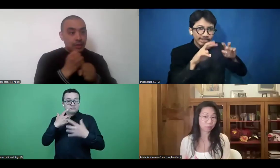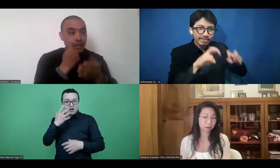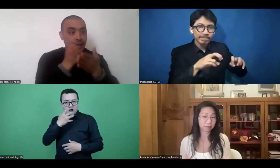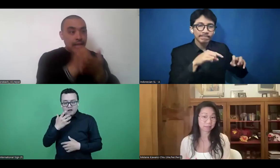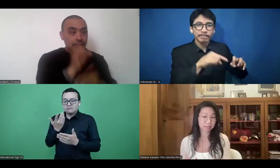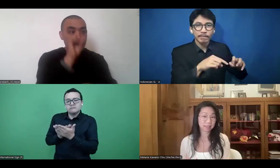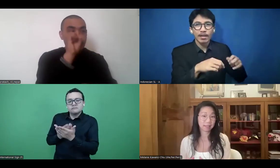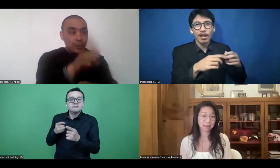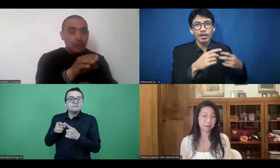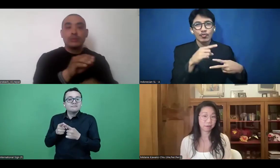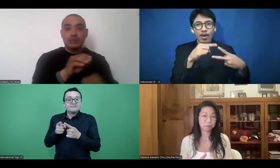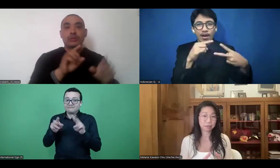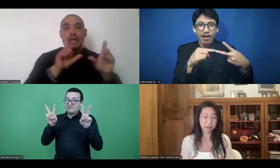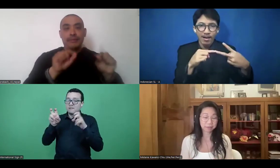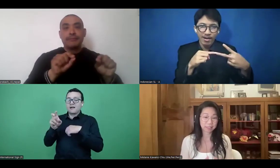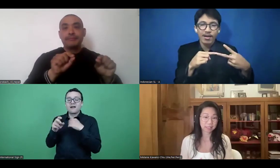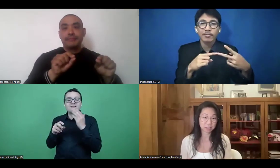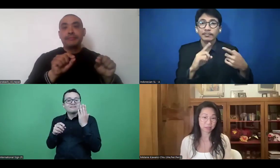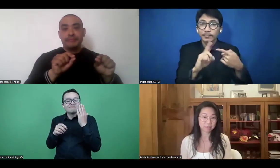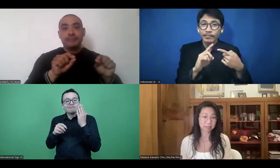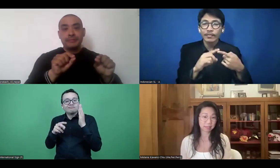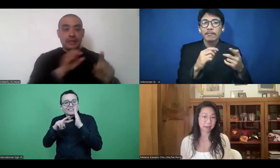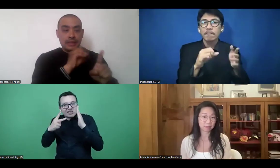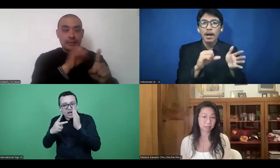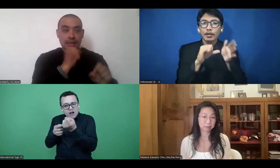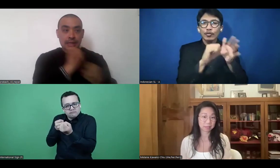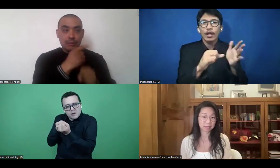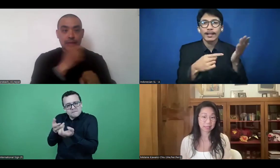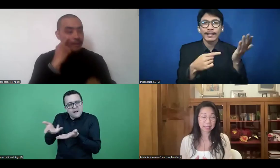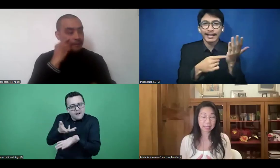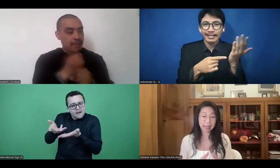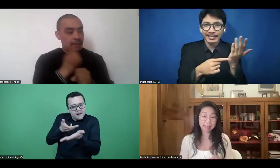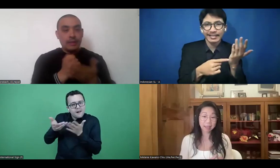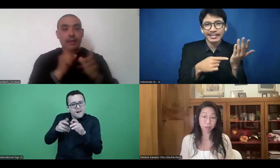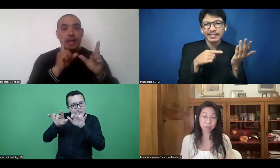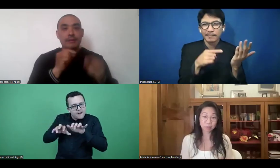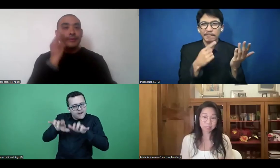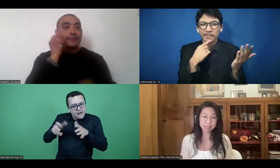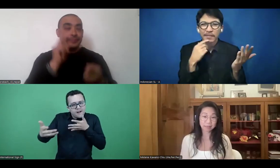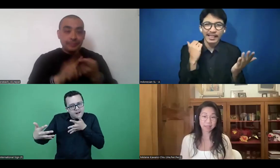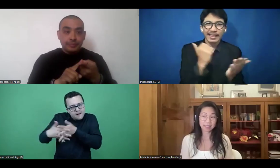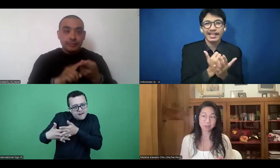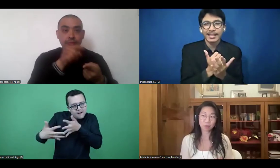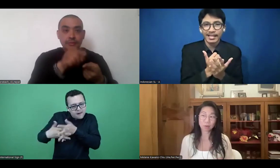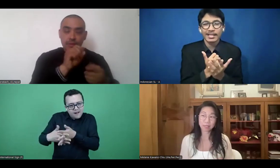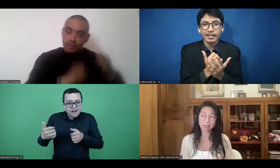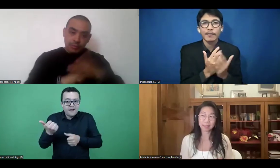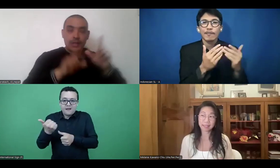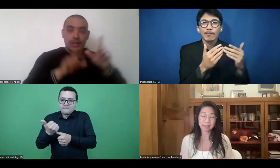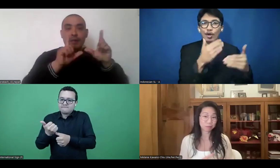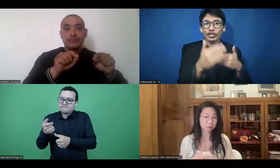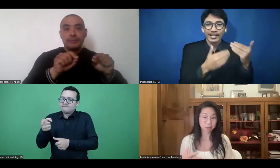critical part of advocacy achievements and outcomes. And that critical piece of it is